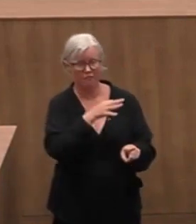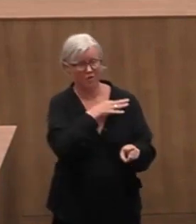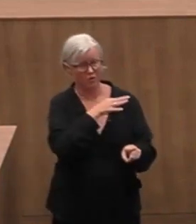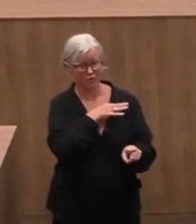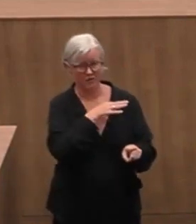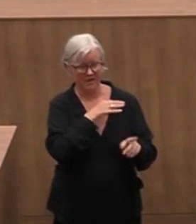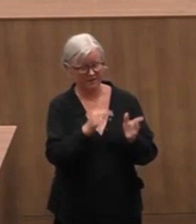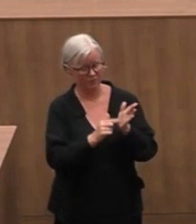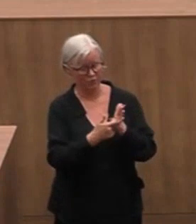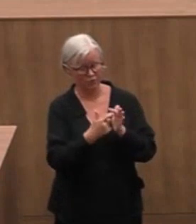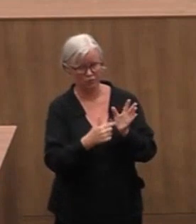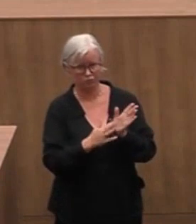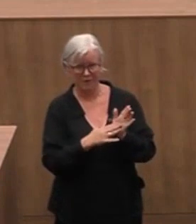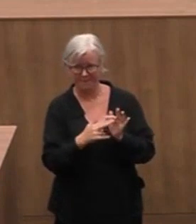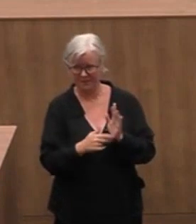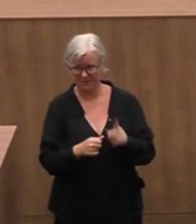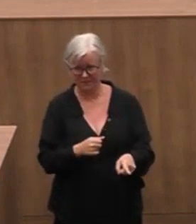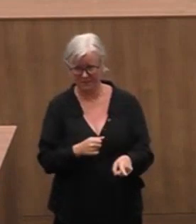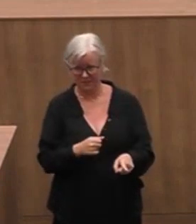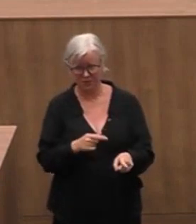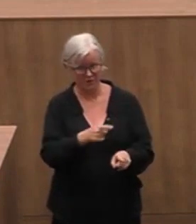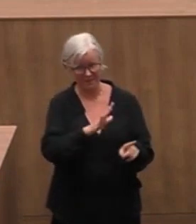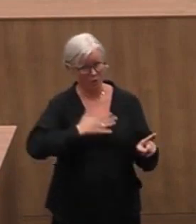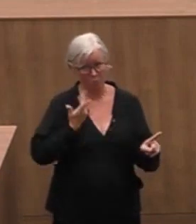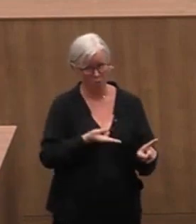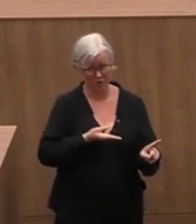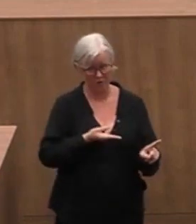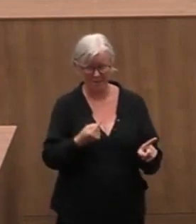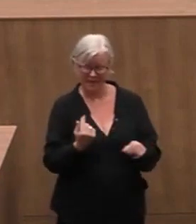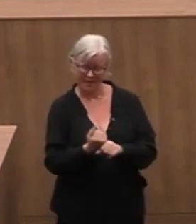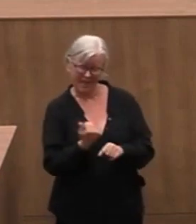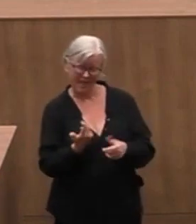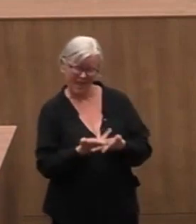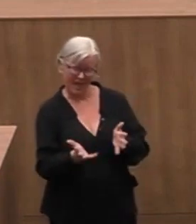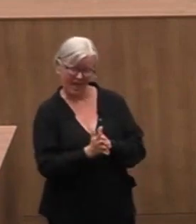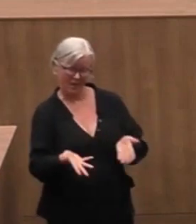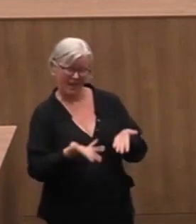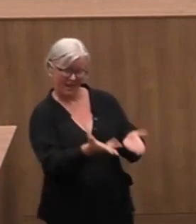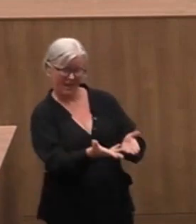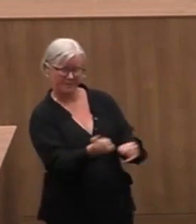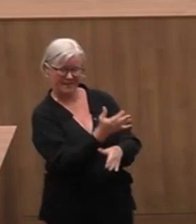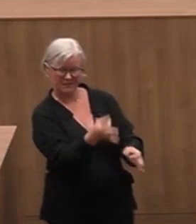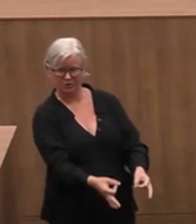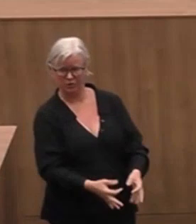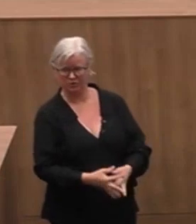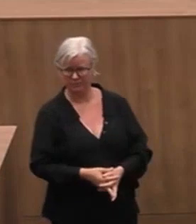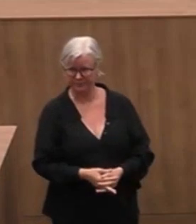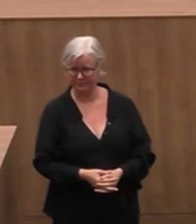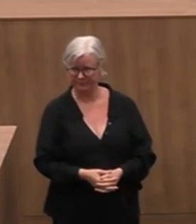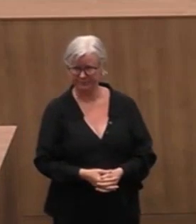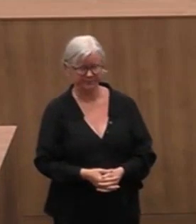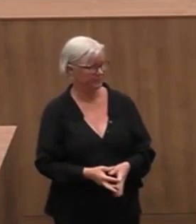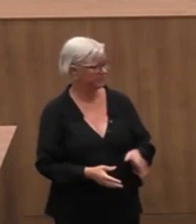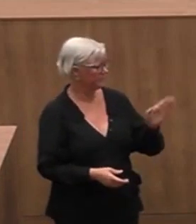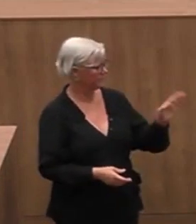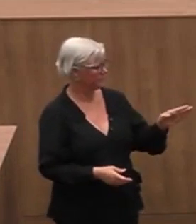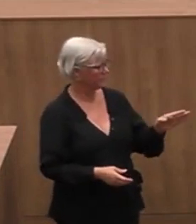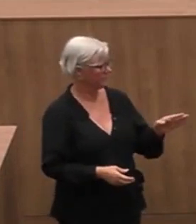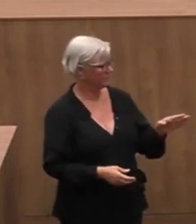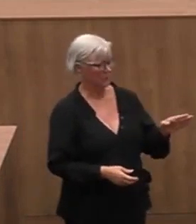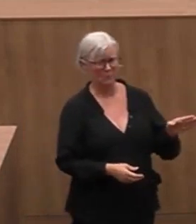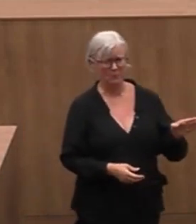Just an easy one. Yeah. Quick. Yeah. I'll make it quick. Look, for me, what I always like to think